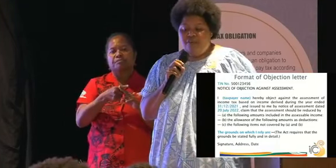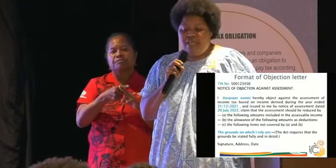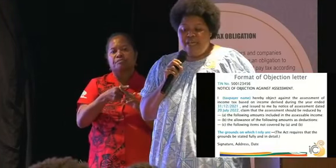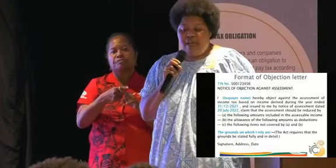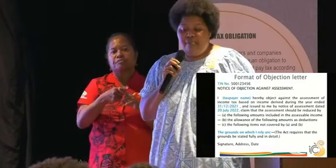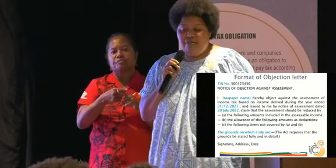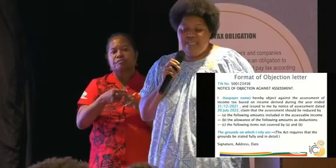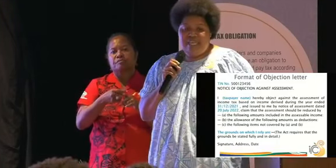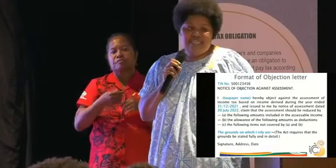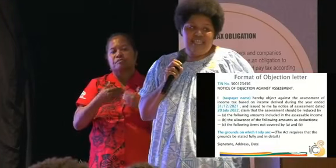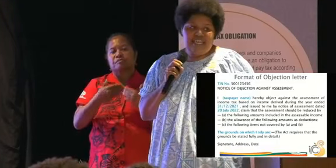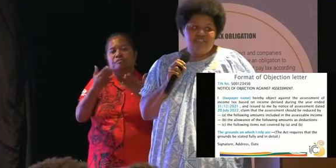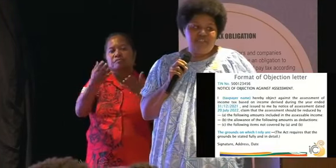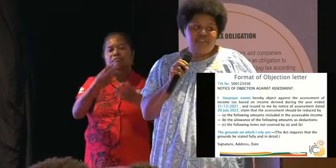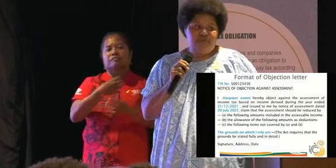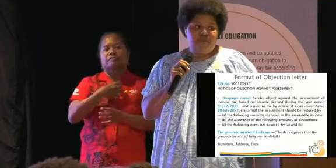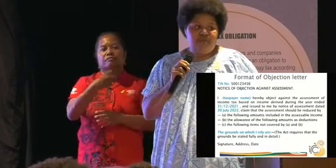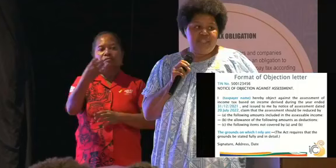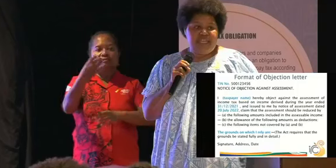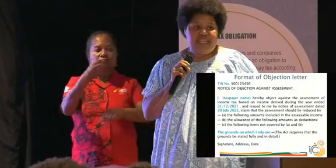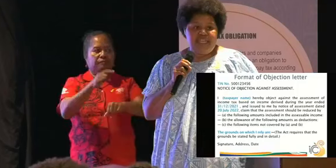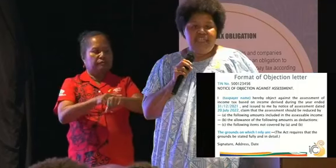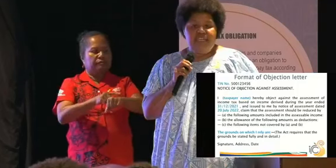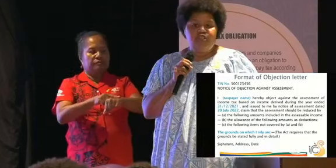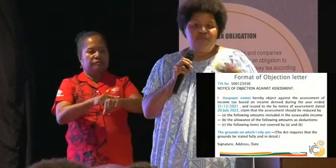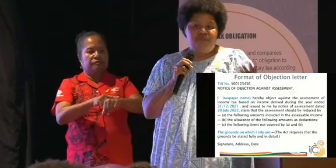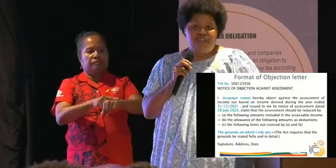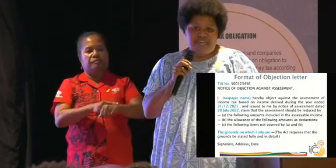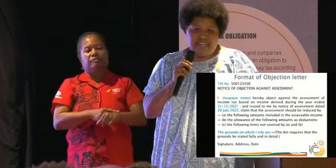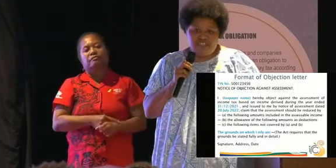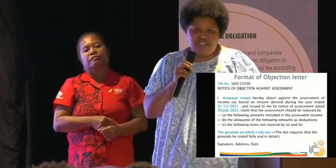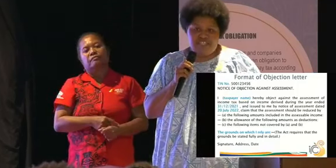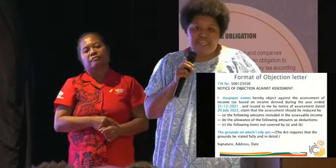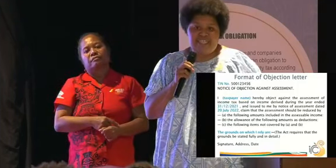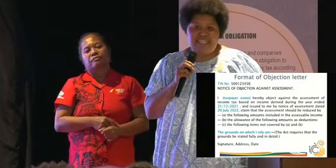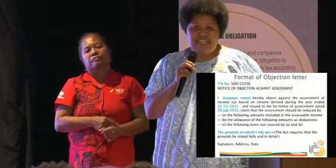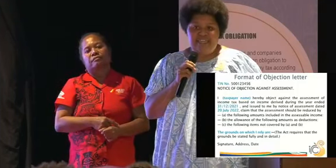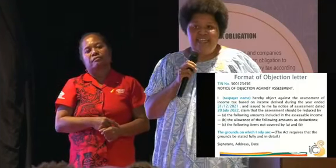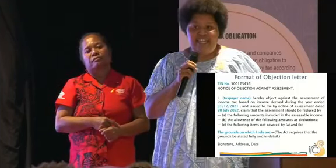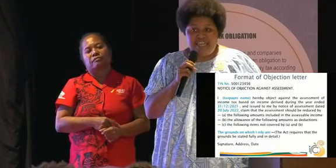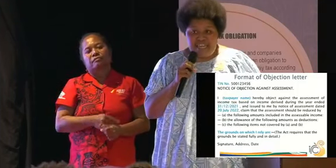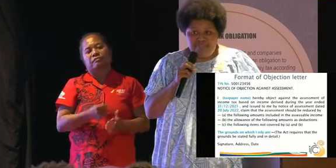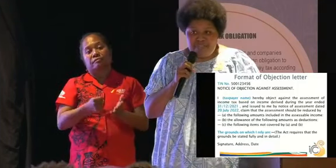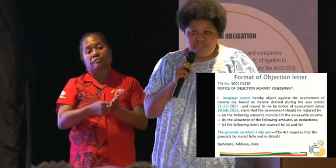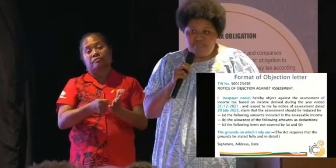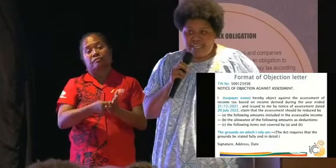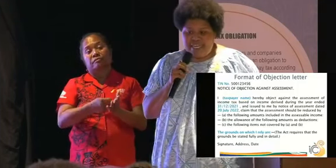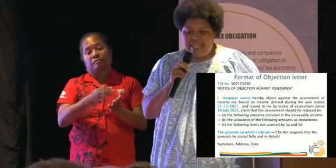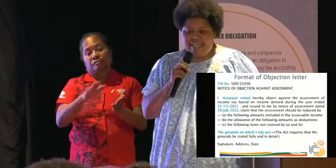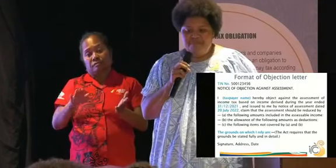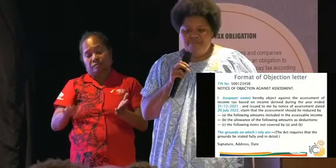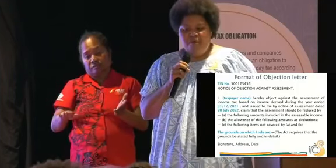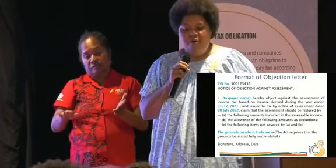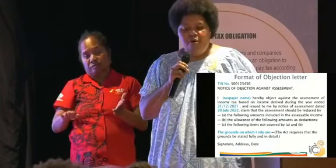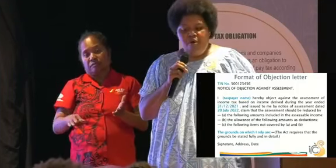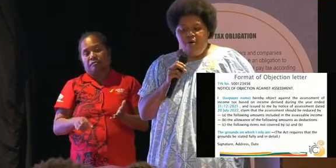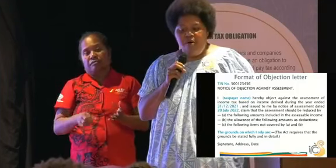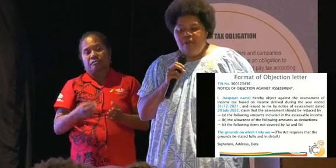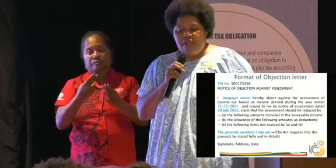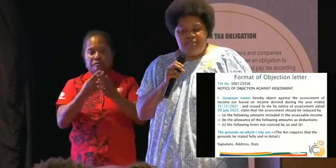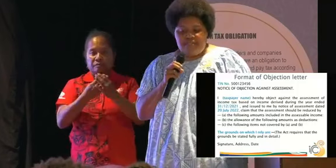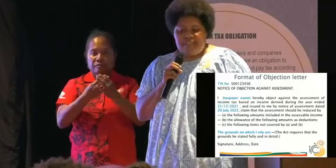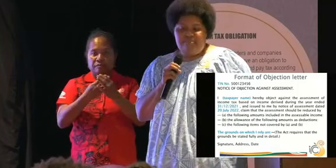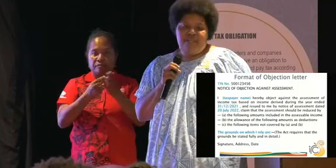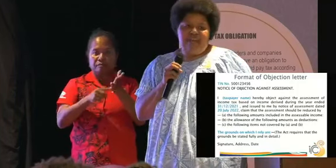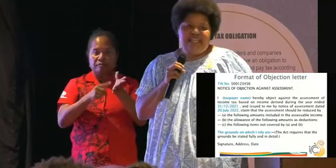of the following amounts as deductions. You think that there should be further deductions against that income that you declared,